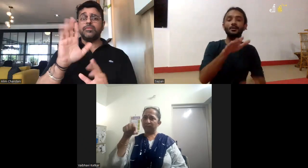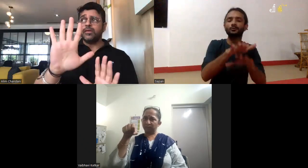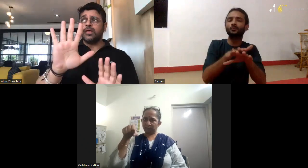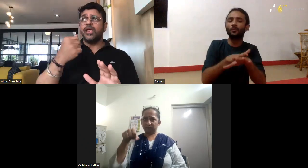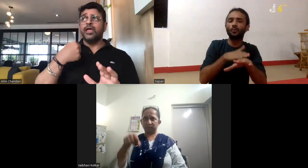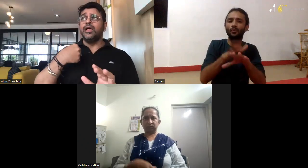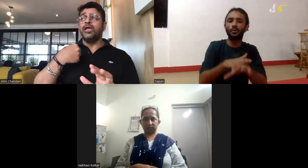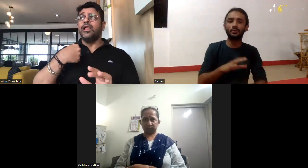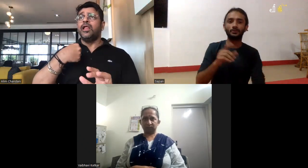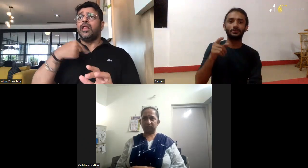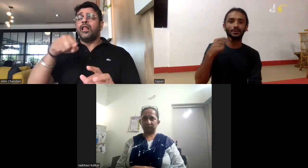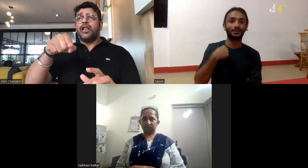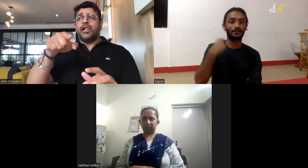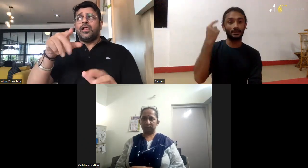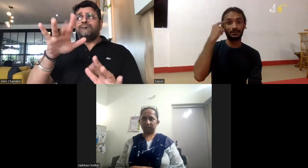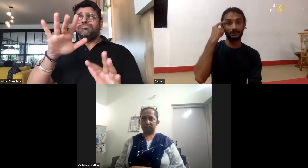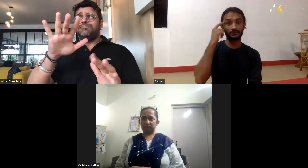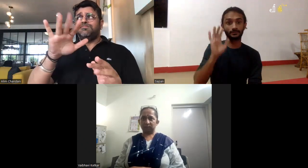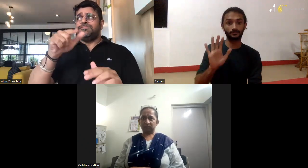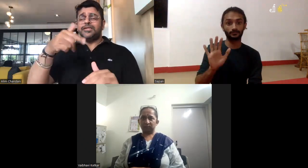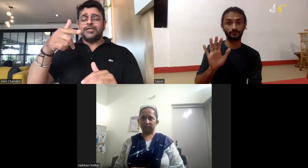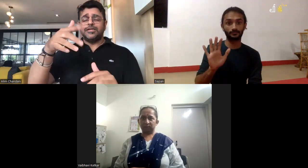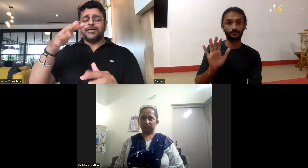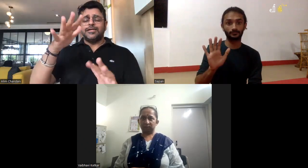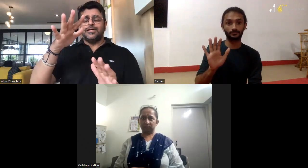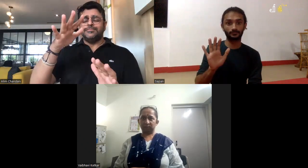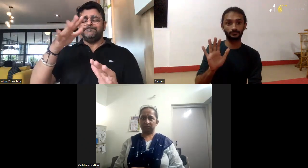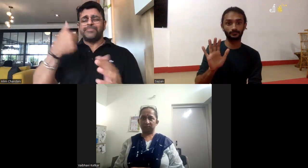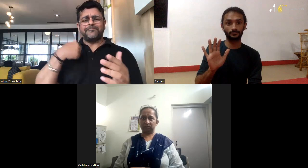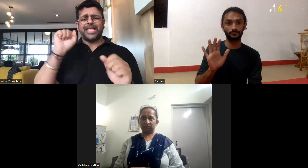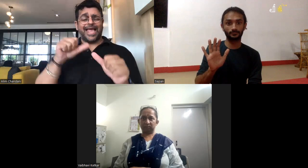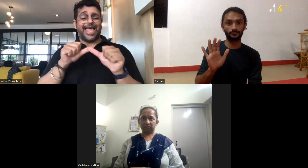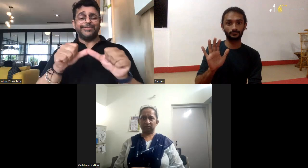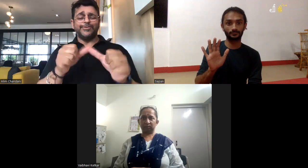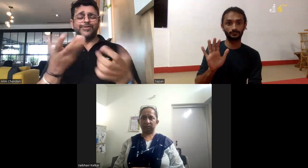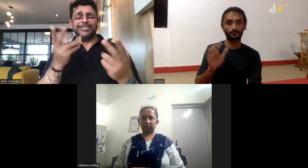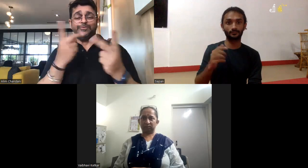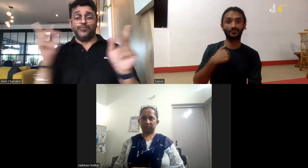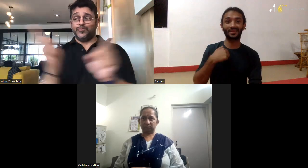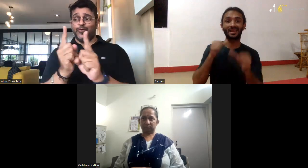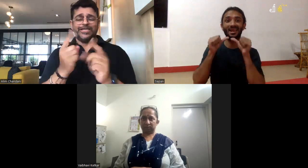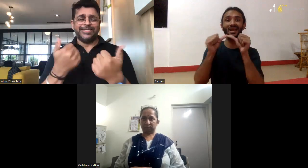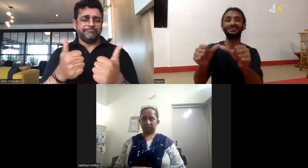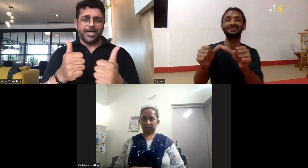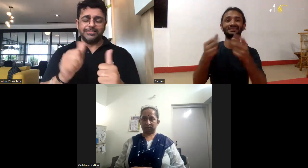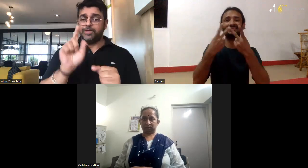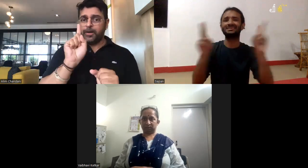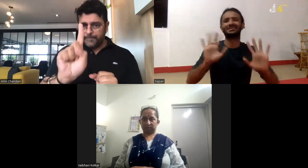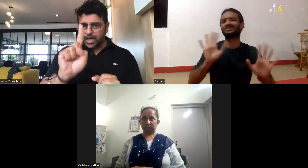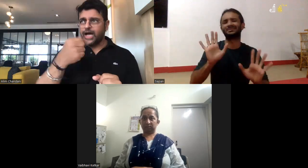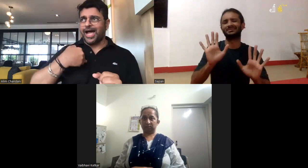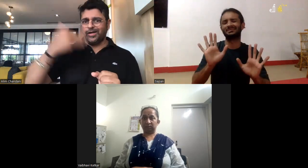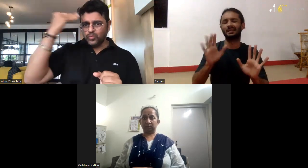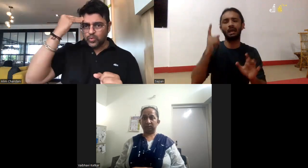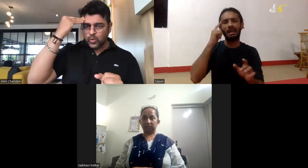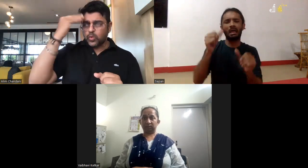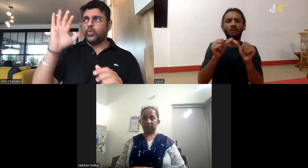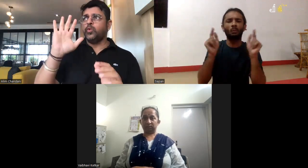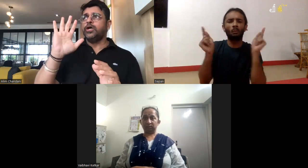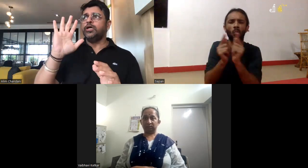learn? So I want, like, ISL for us, that in that way we can easily communicate with other